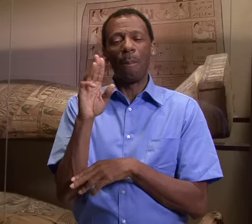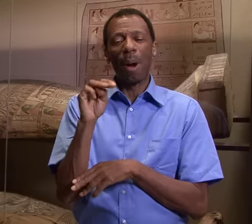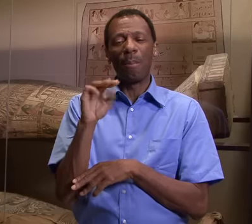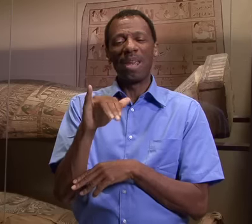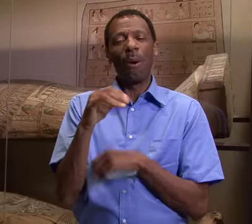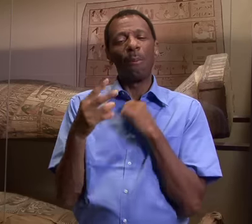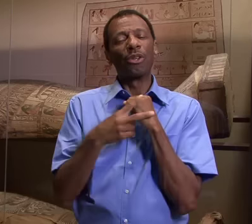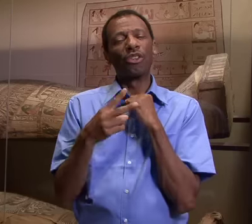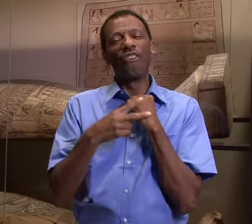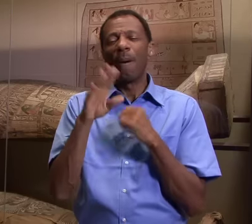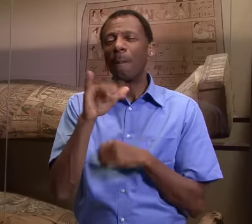This is a